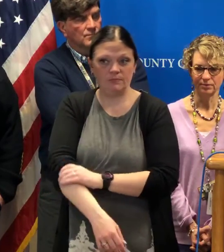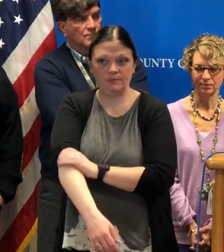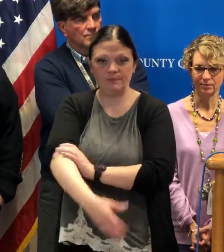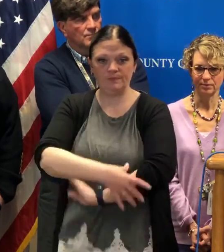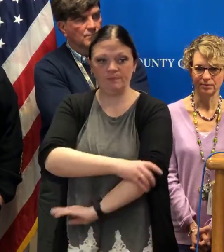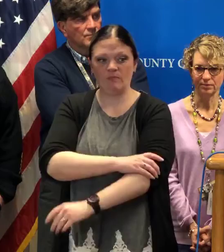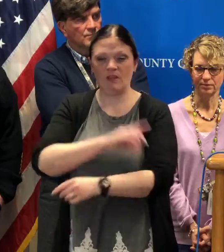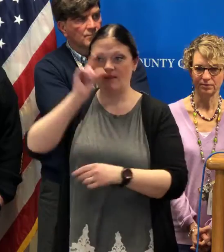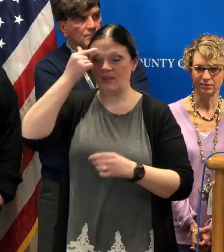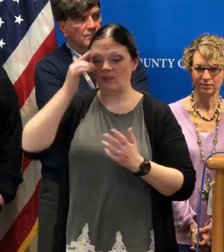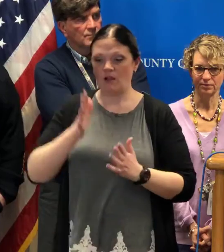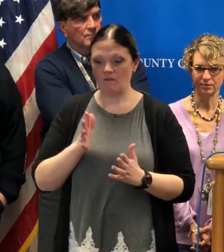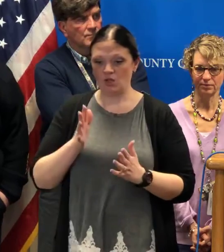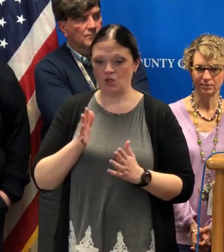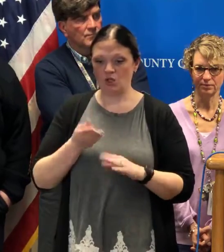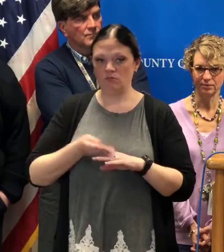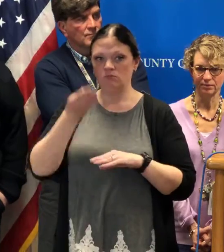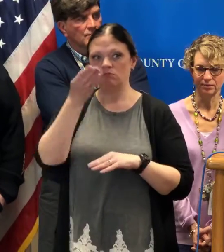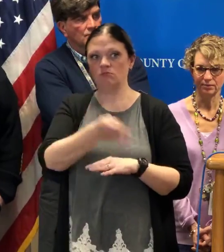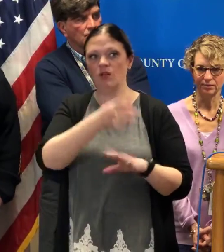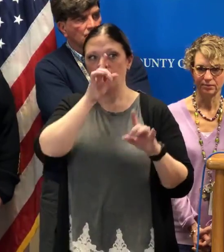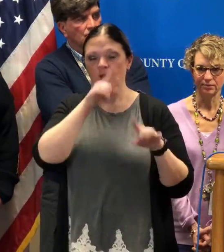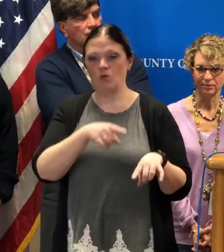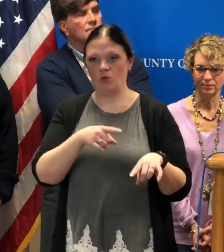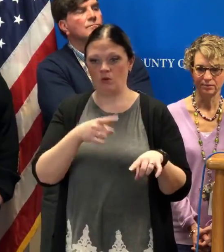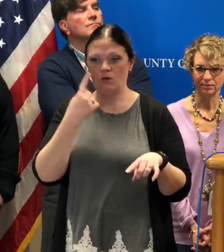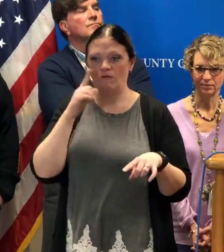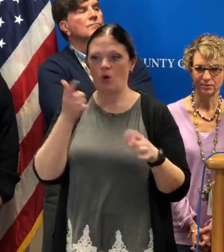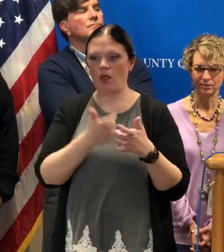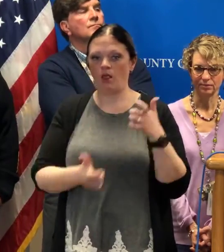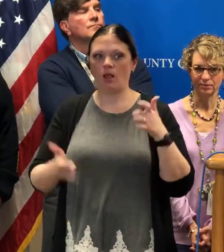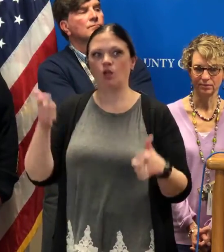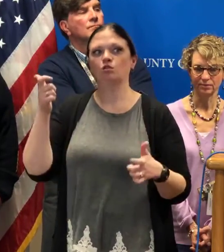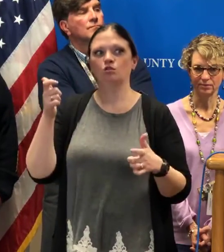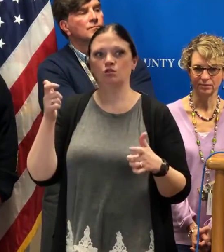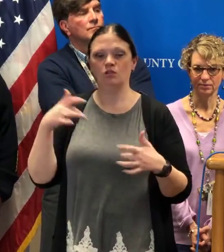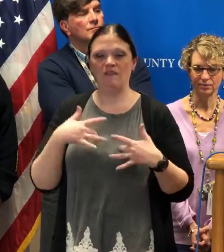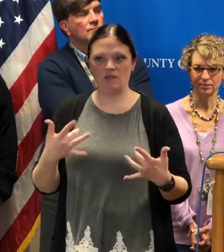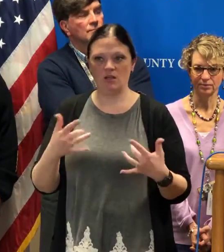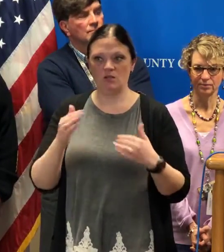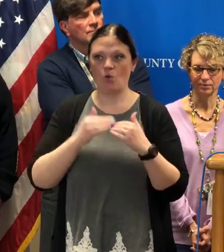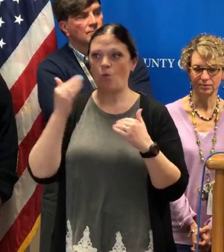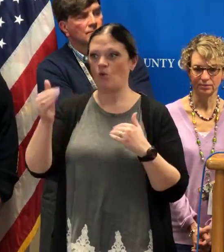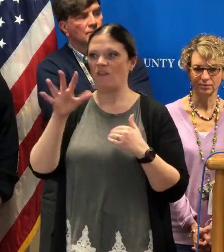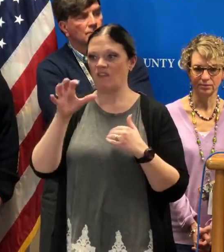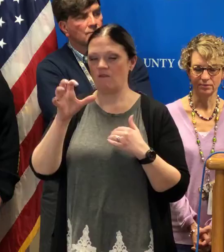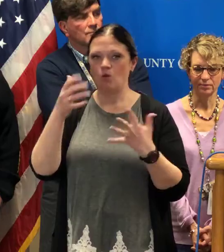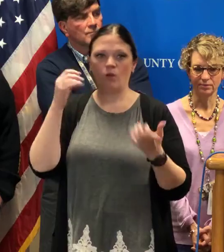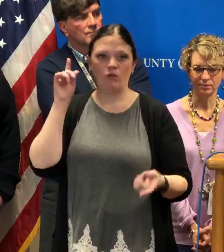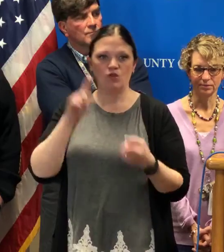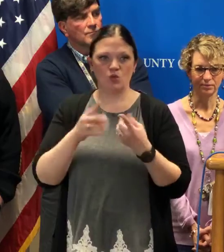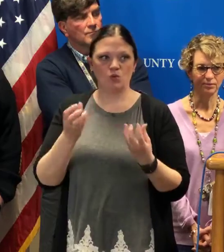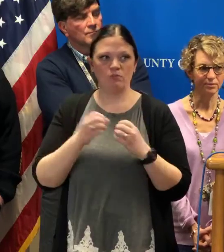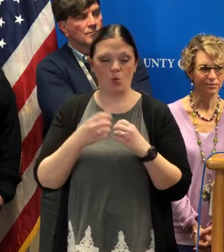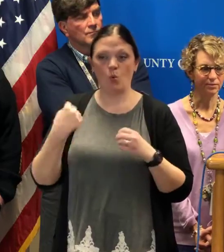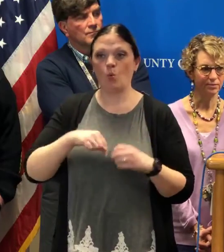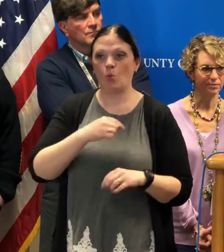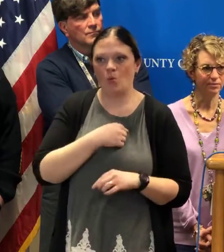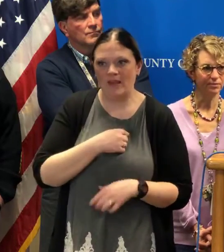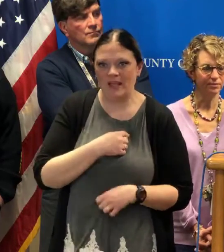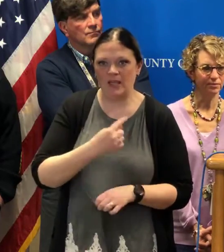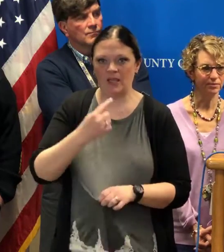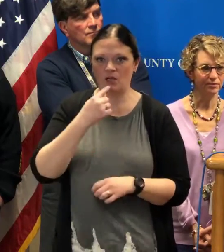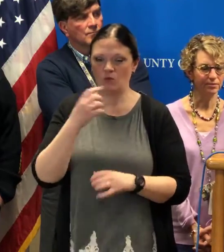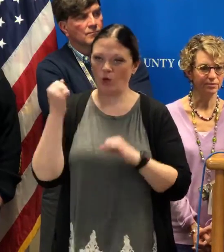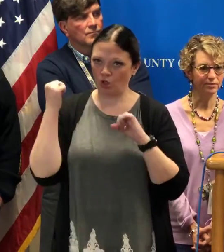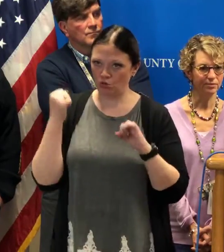The governor issued an order with regards to larger events, no more than 500, and they want to reduce that even more. We are saying we